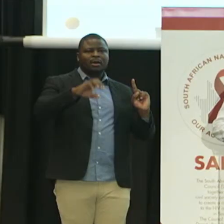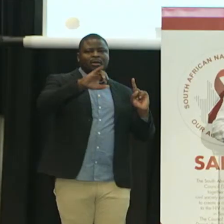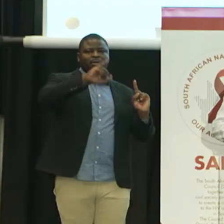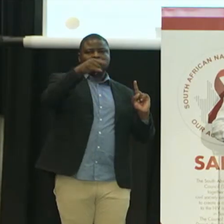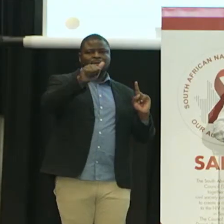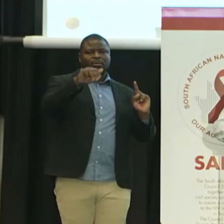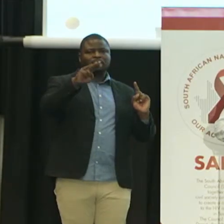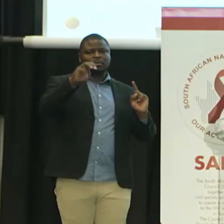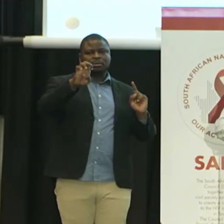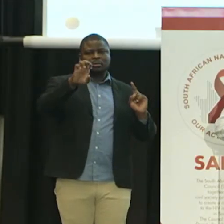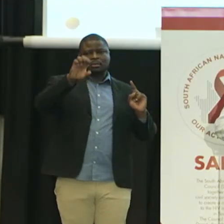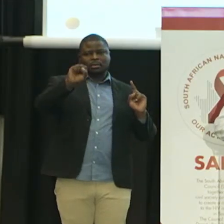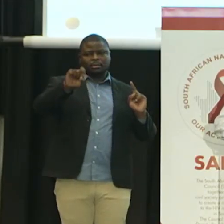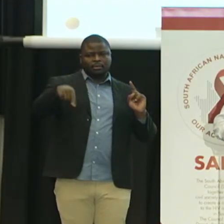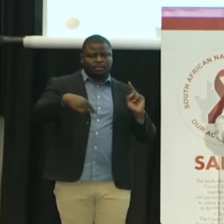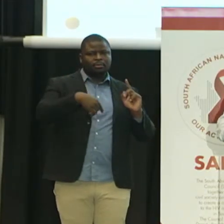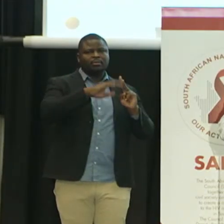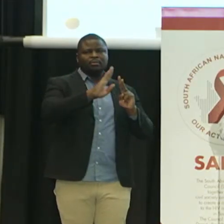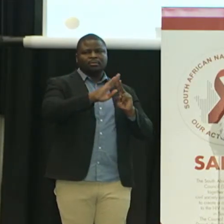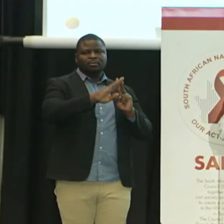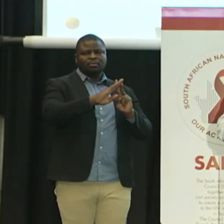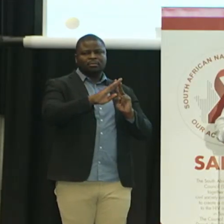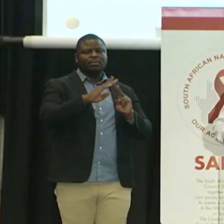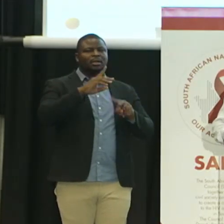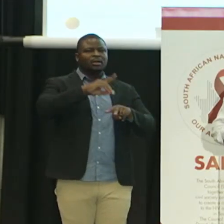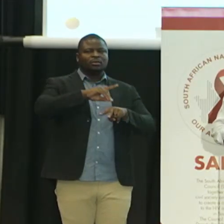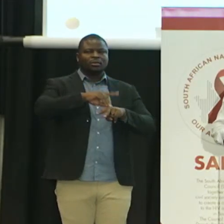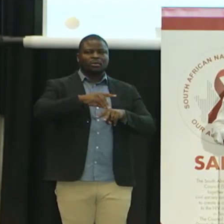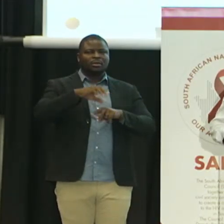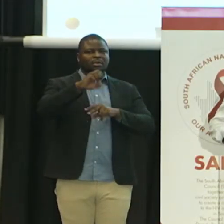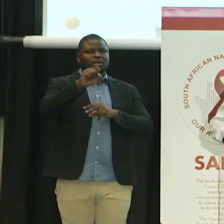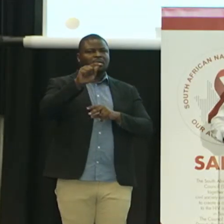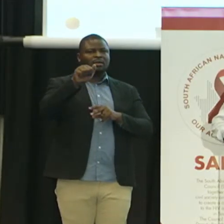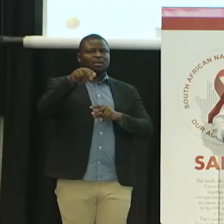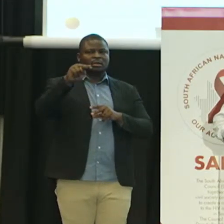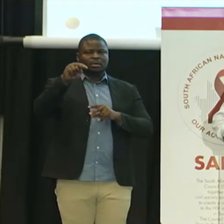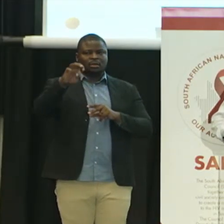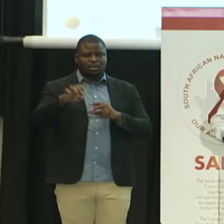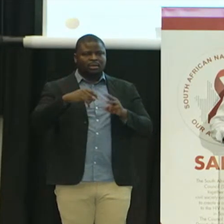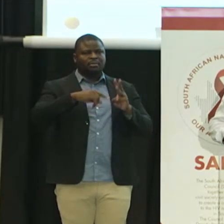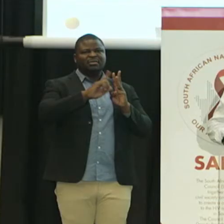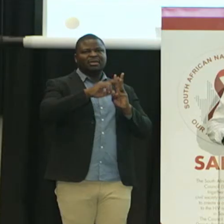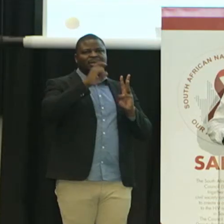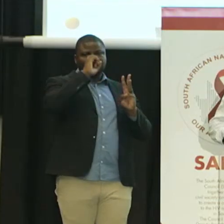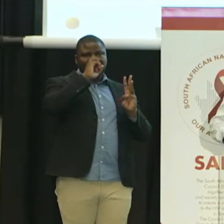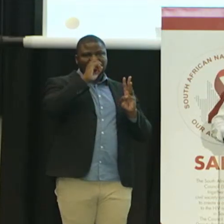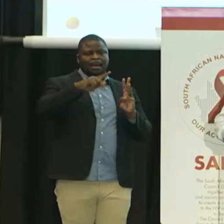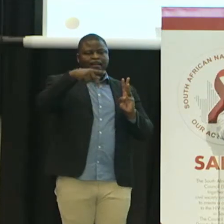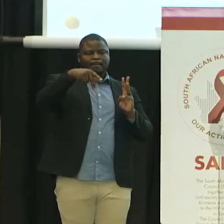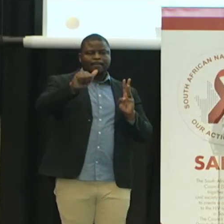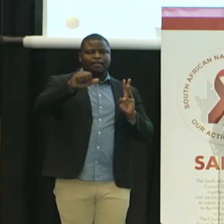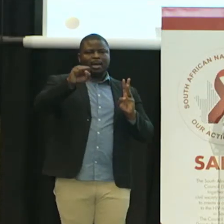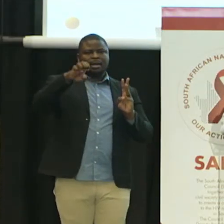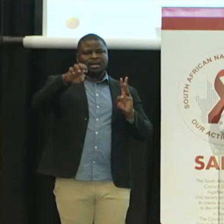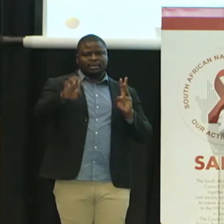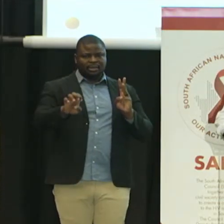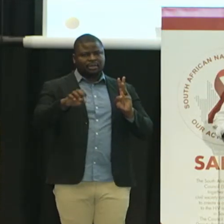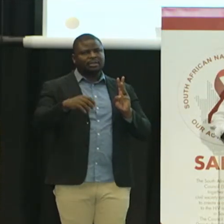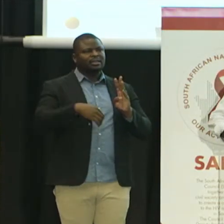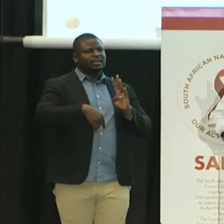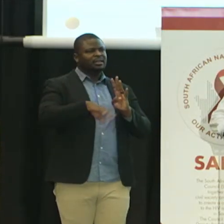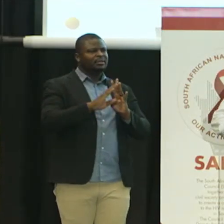you please come forward, Dr. John Steingo, as well as Sister Pasi. If you can just come to the stage and